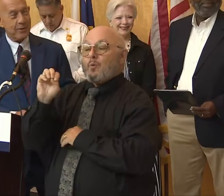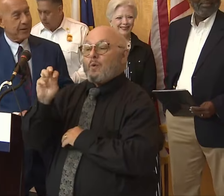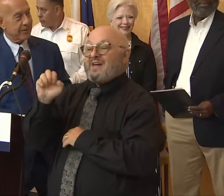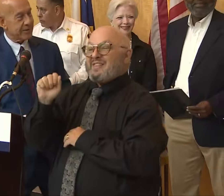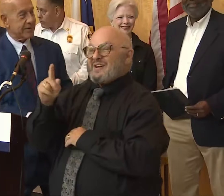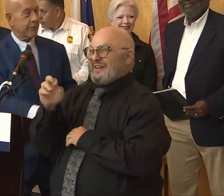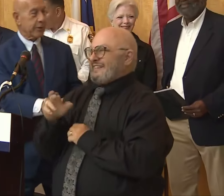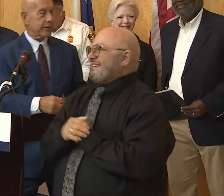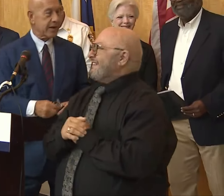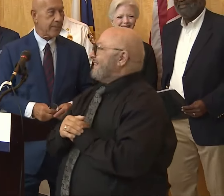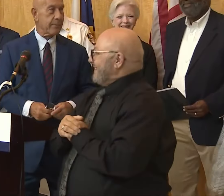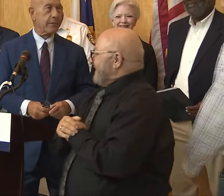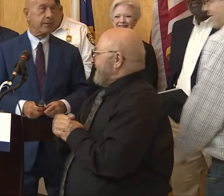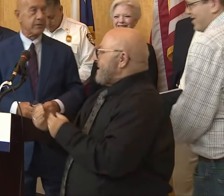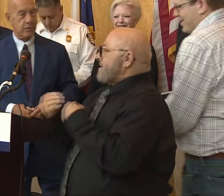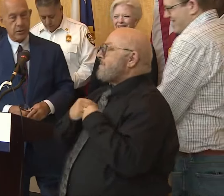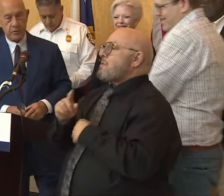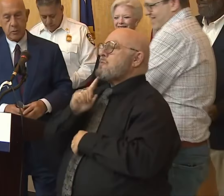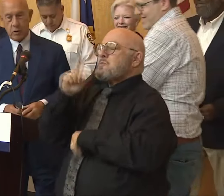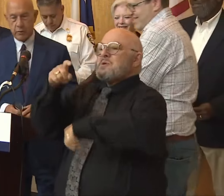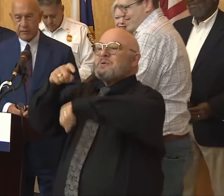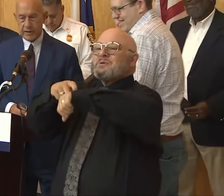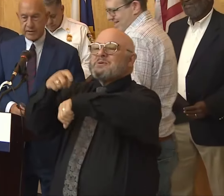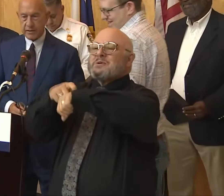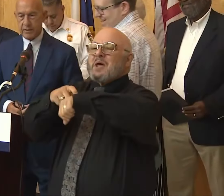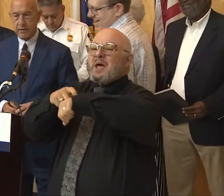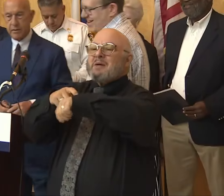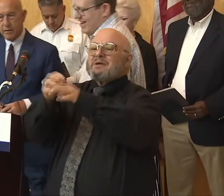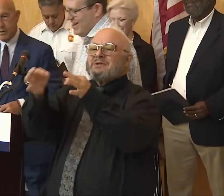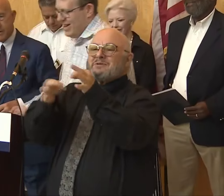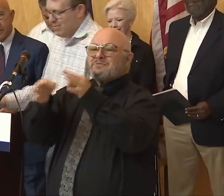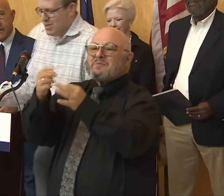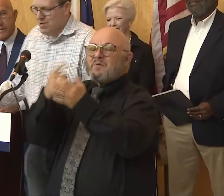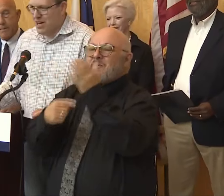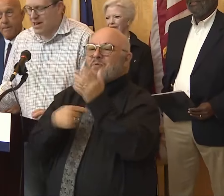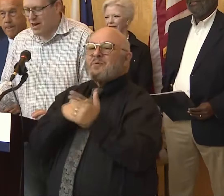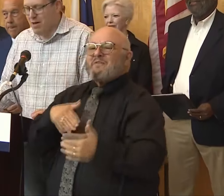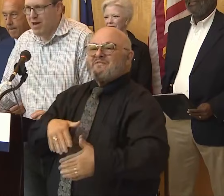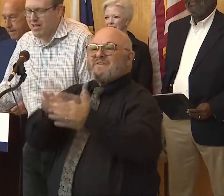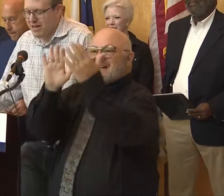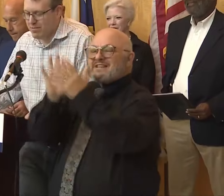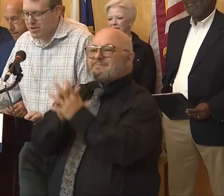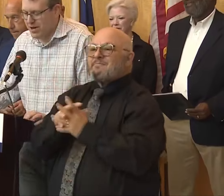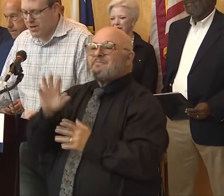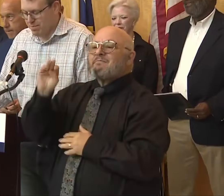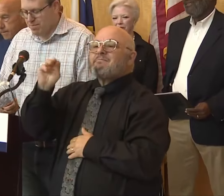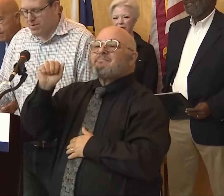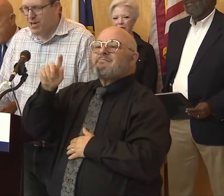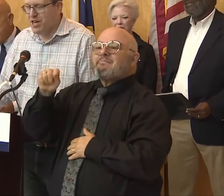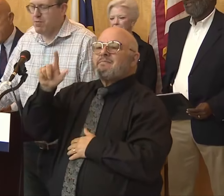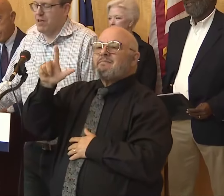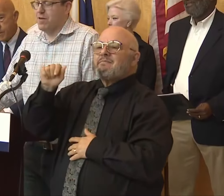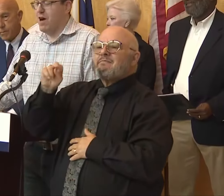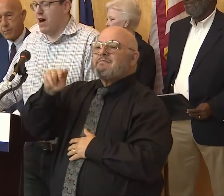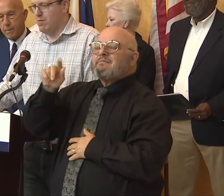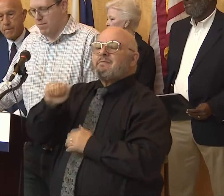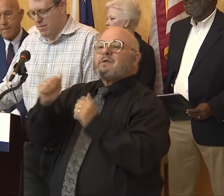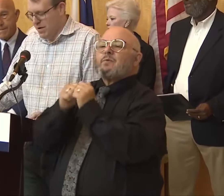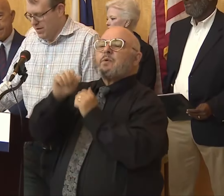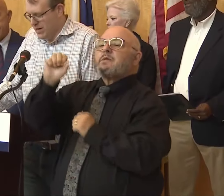will you come give us a real-time description of what we're facing? Yeah, absolutely. Again, Matt Lanza with Space City